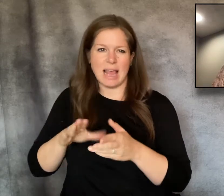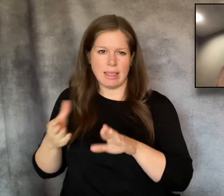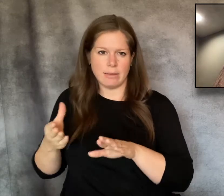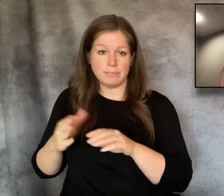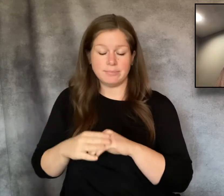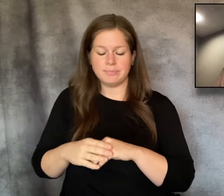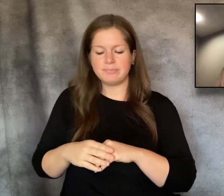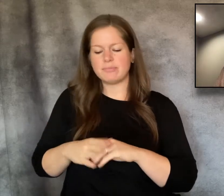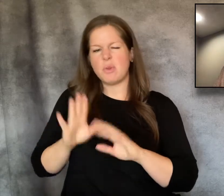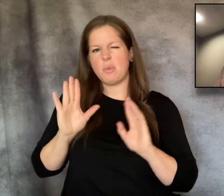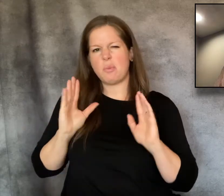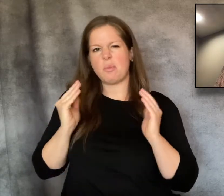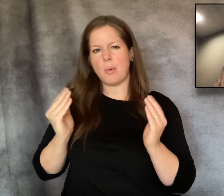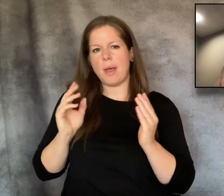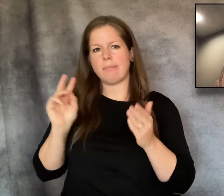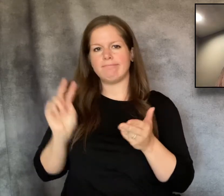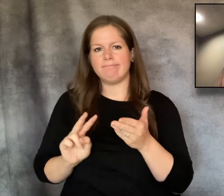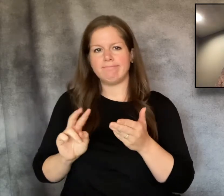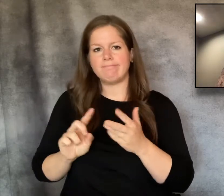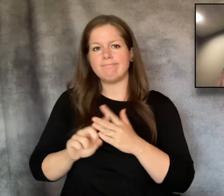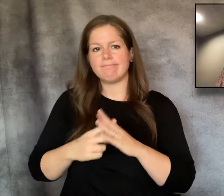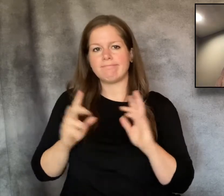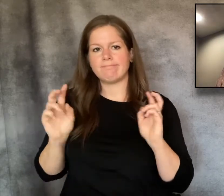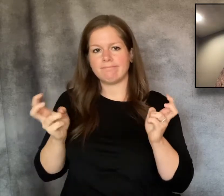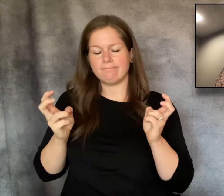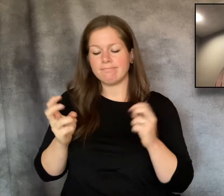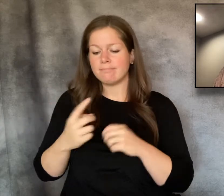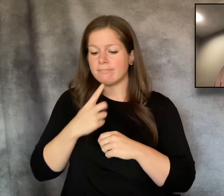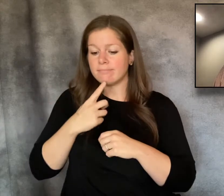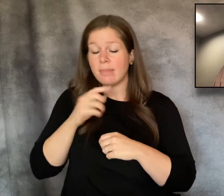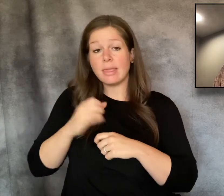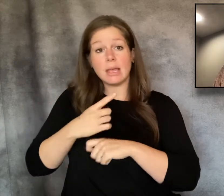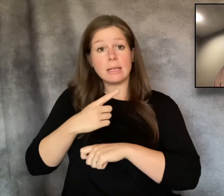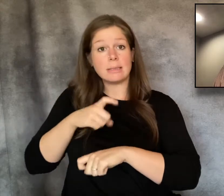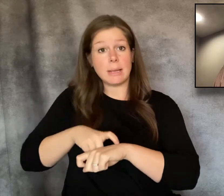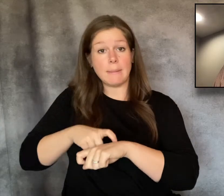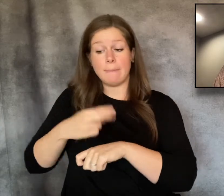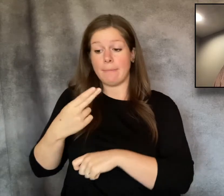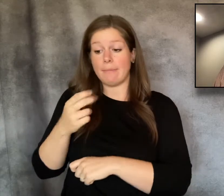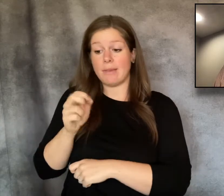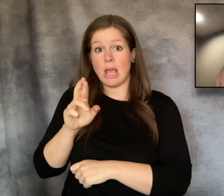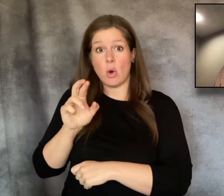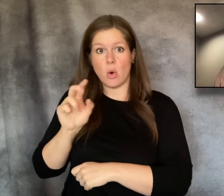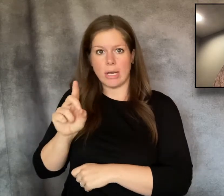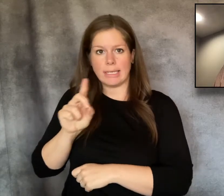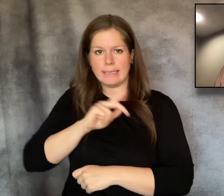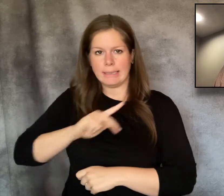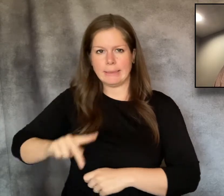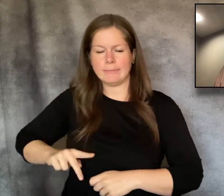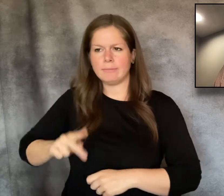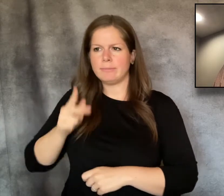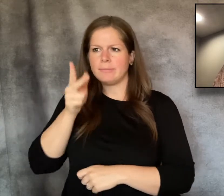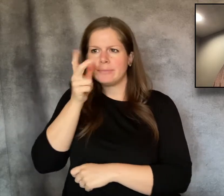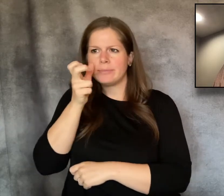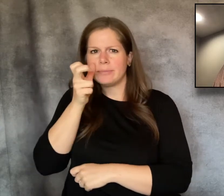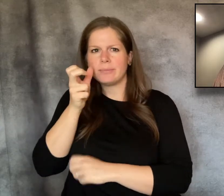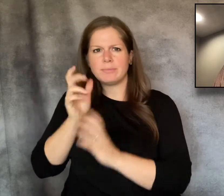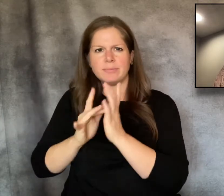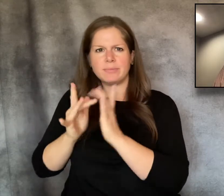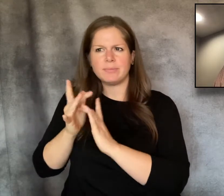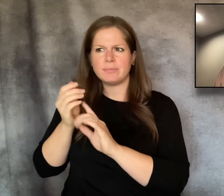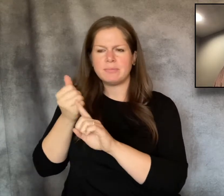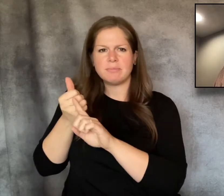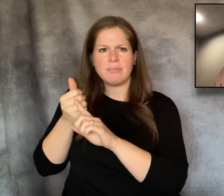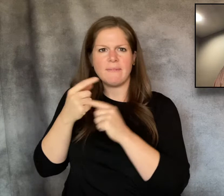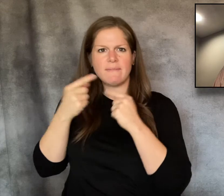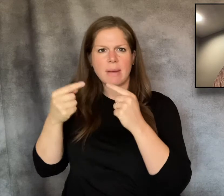At that time, Herod the Tetrarch heard about the fame of Jesus, and he said to his servants, "This is John the Baptist. He's been raised